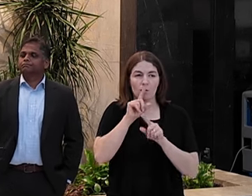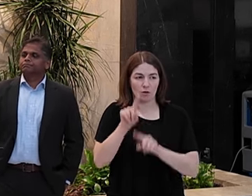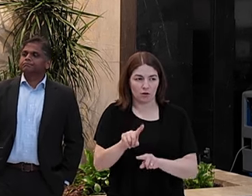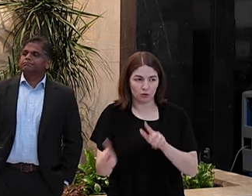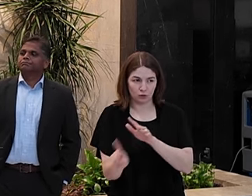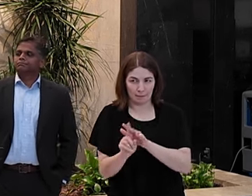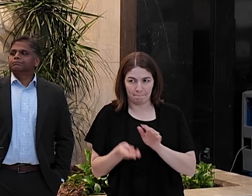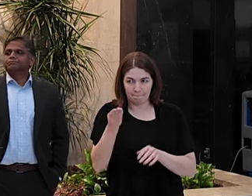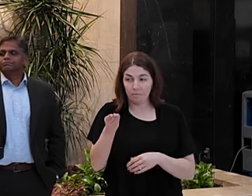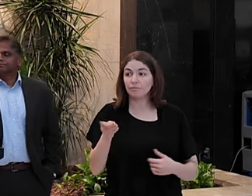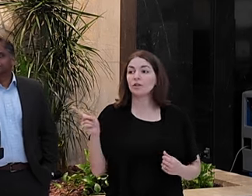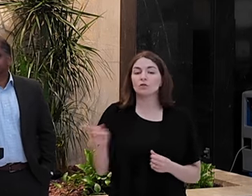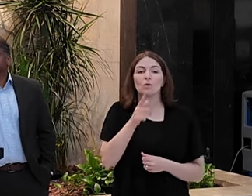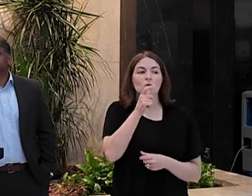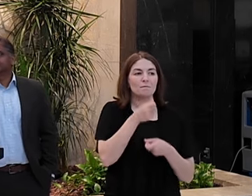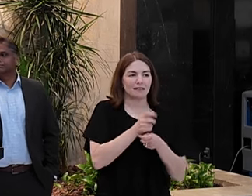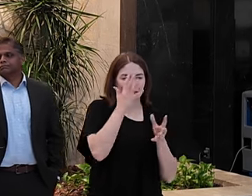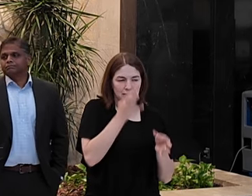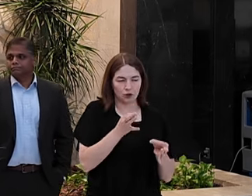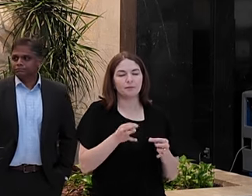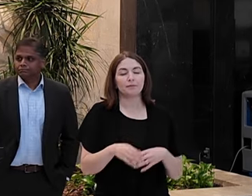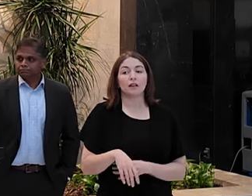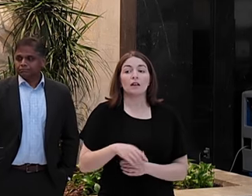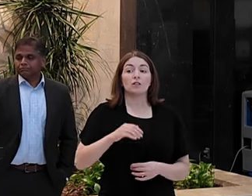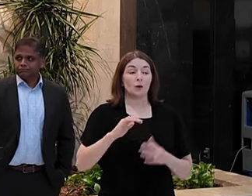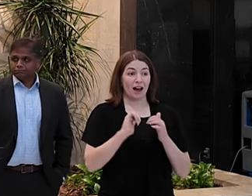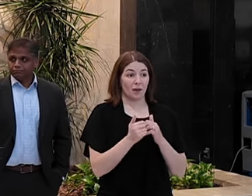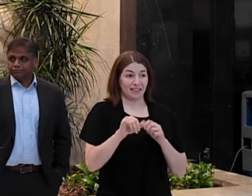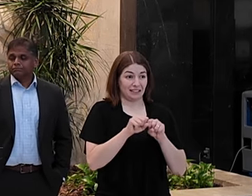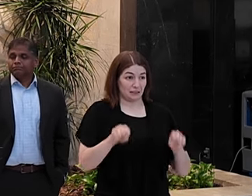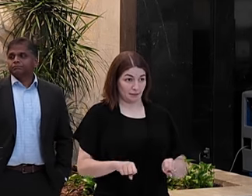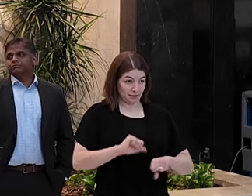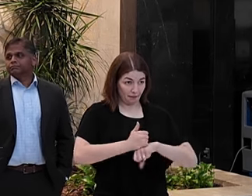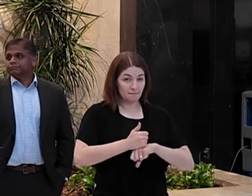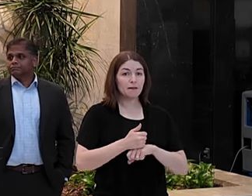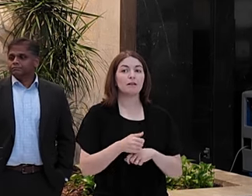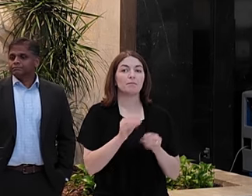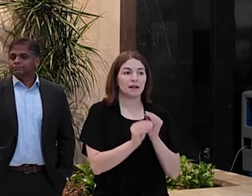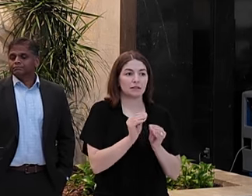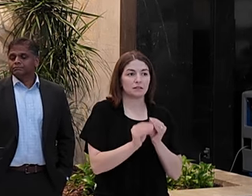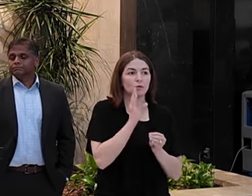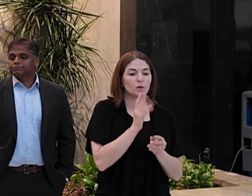maintenance items? The way that the system's set up is maintenance discusses with operations, and they make a